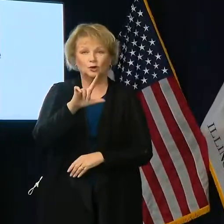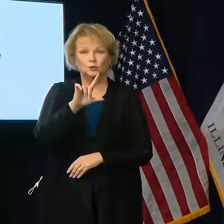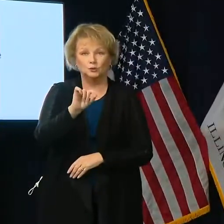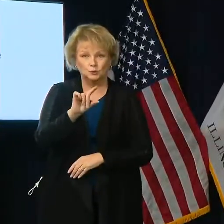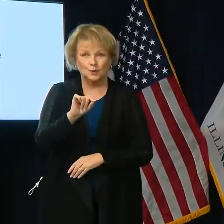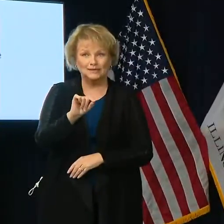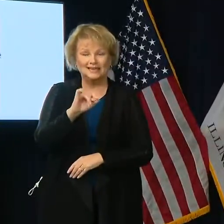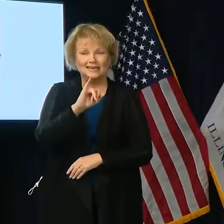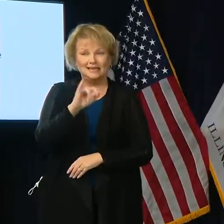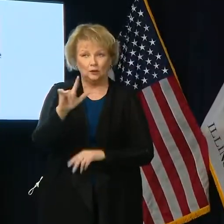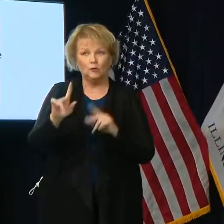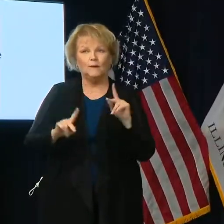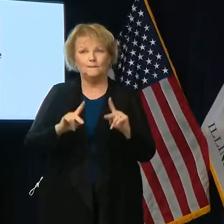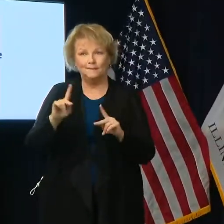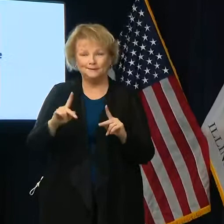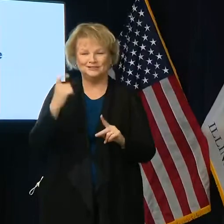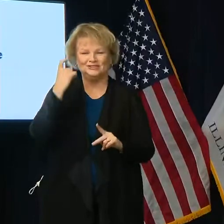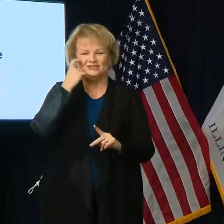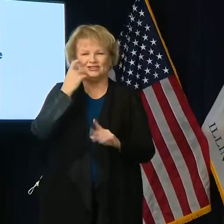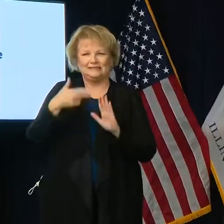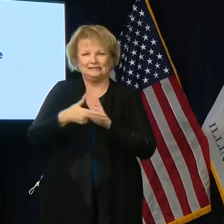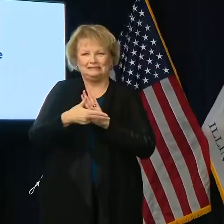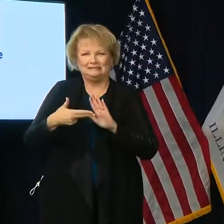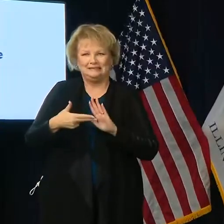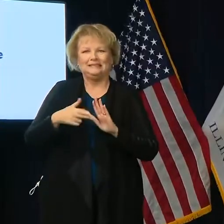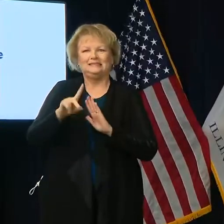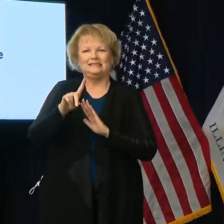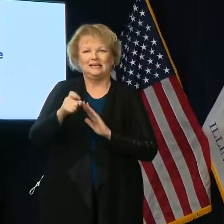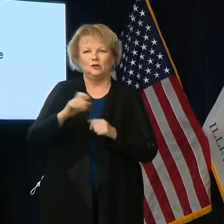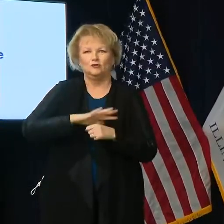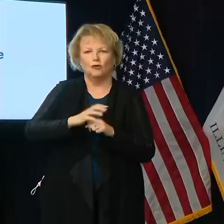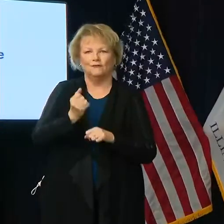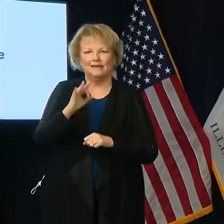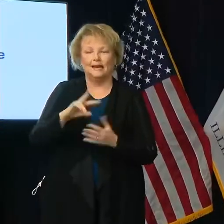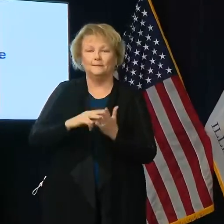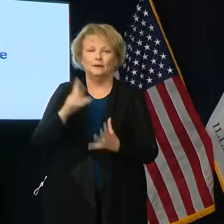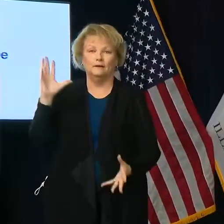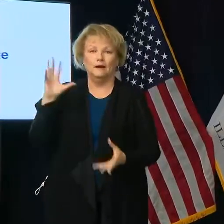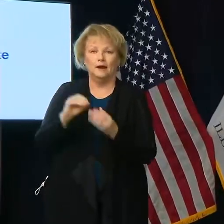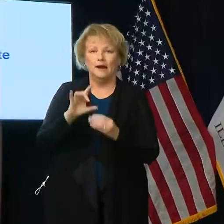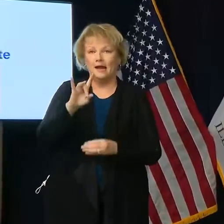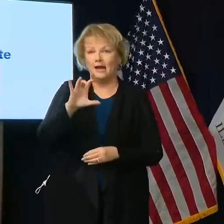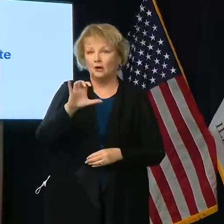9,420 Illinoisans were newly diagnosed with COVID-19 for a total of